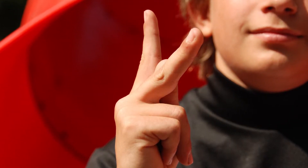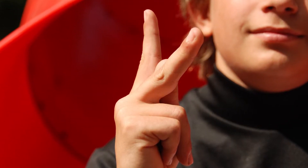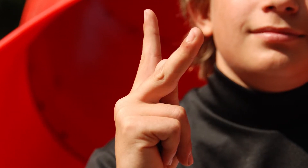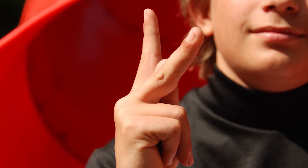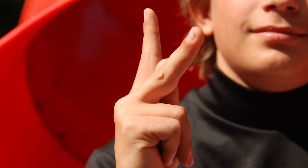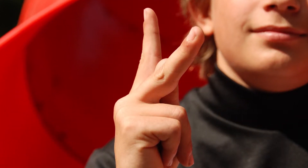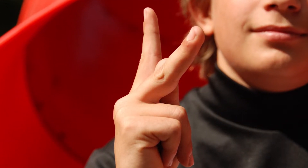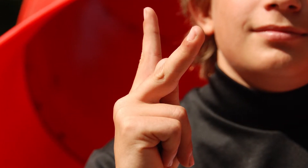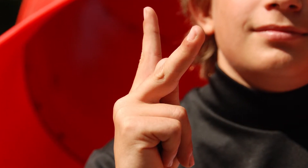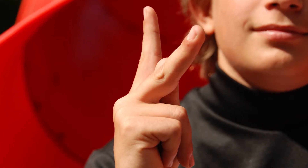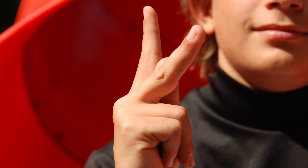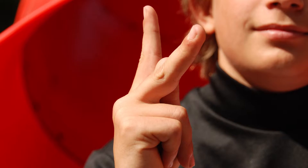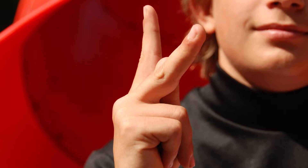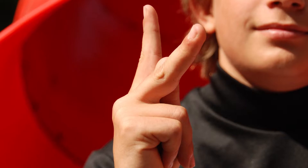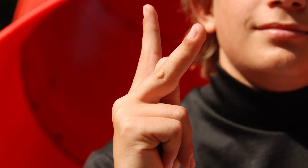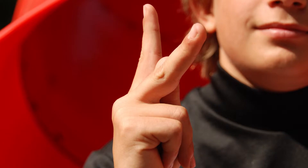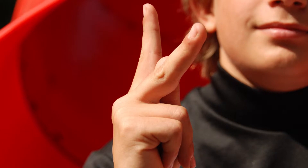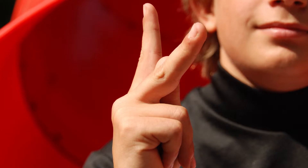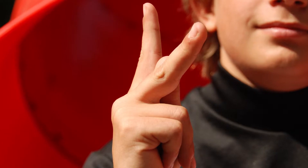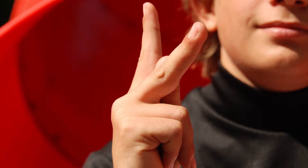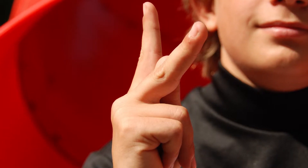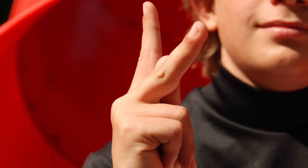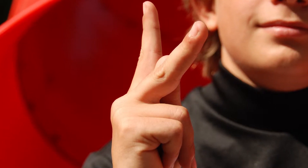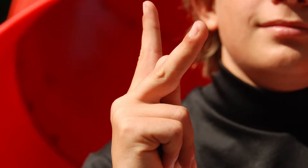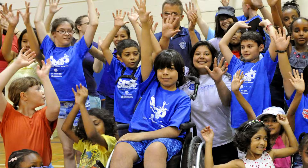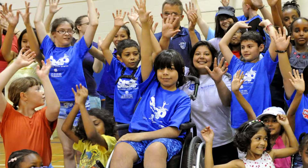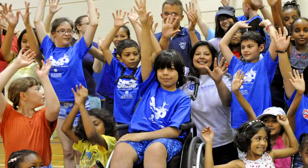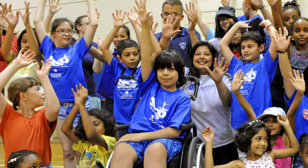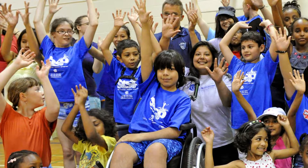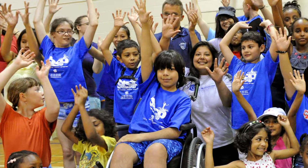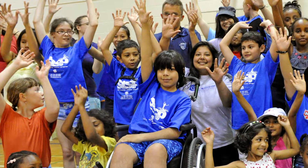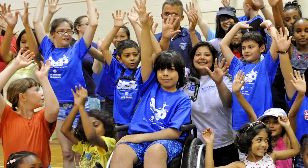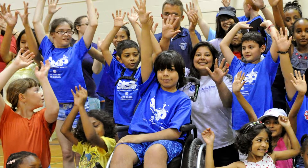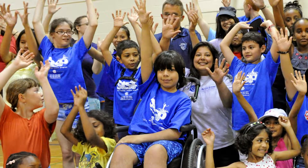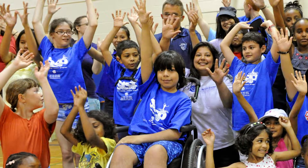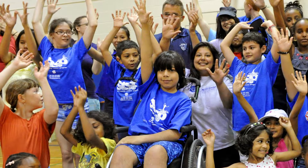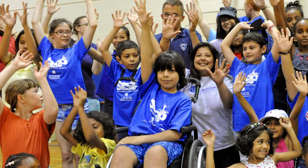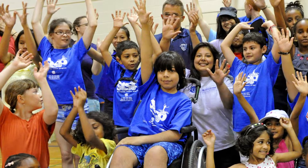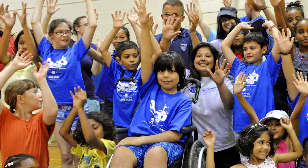line. With Share Life funding, we're able to provide services free of charge to the families and to the